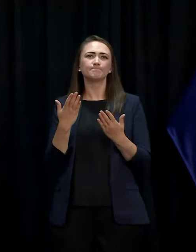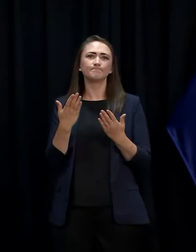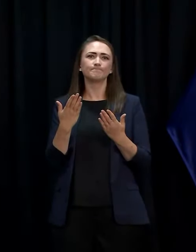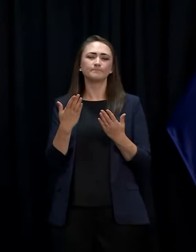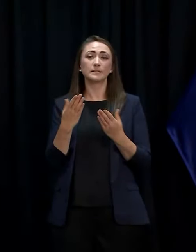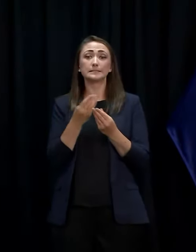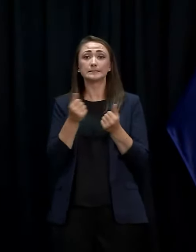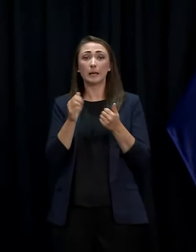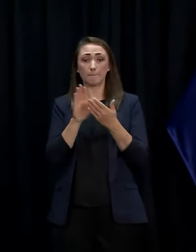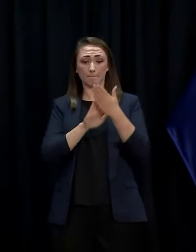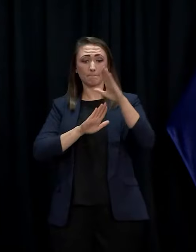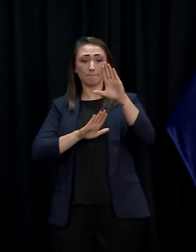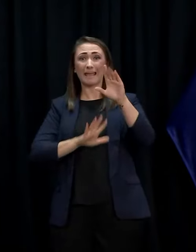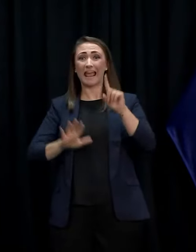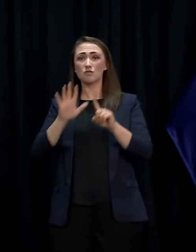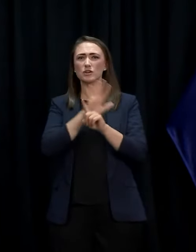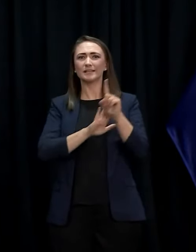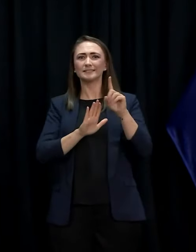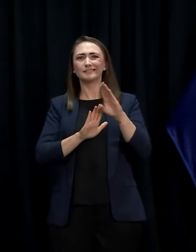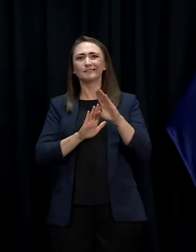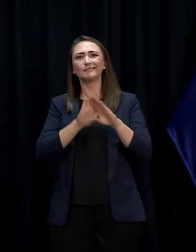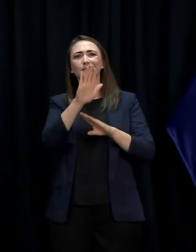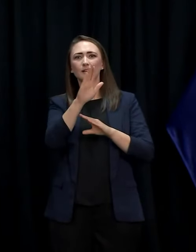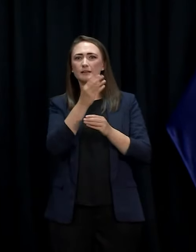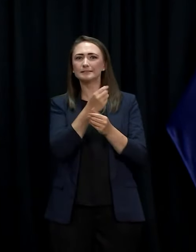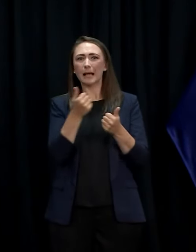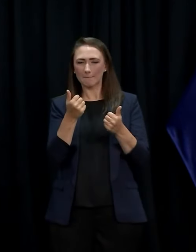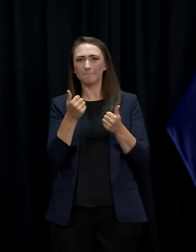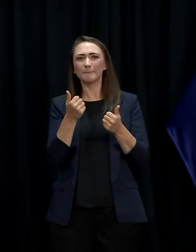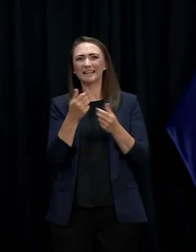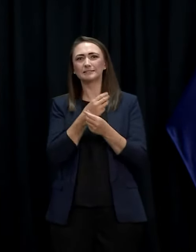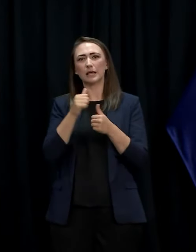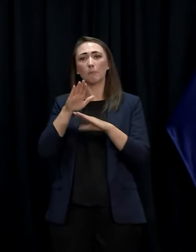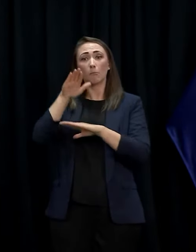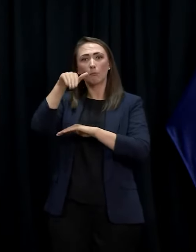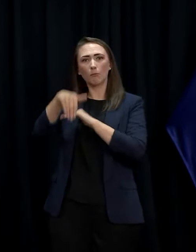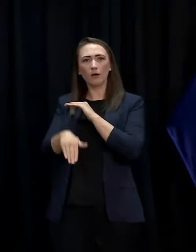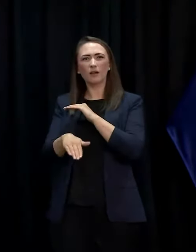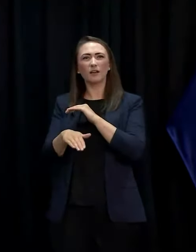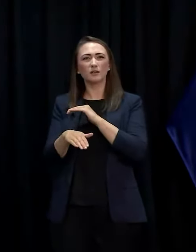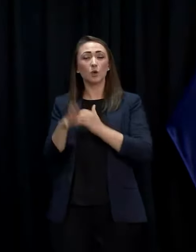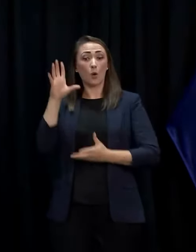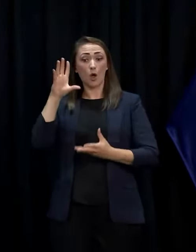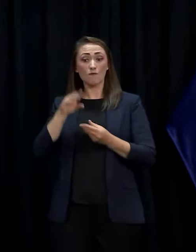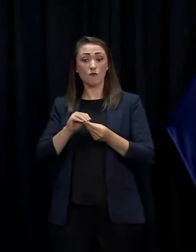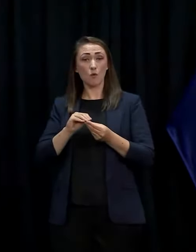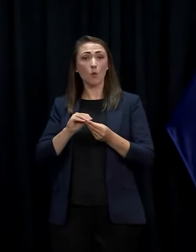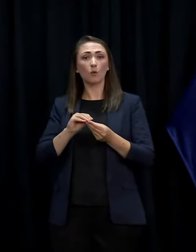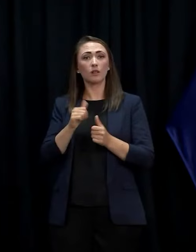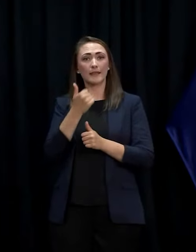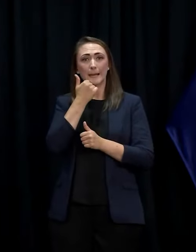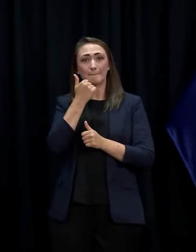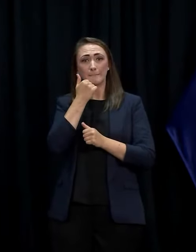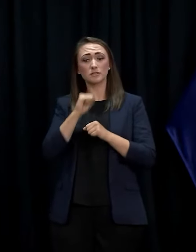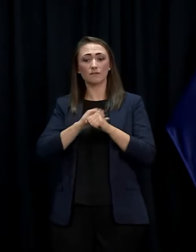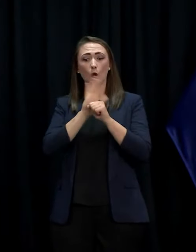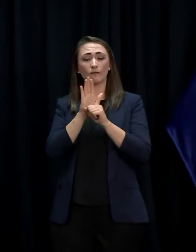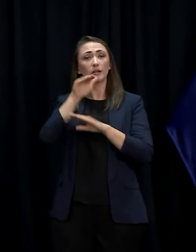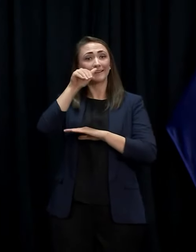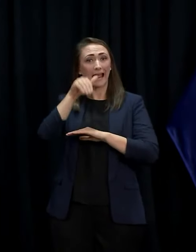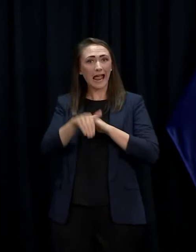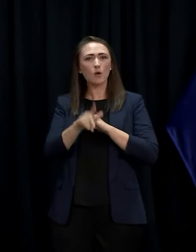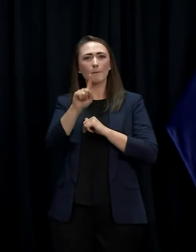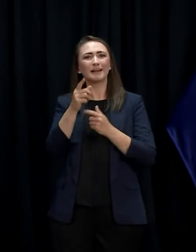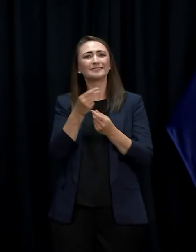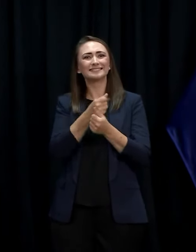some parts of the country who are still sort of on an upward trajectory. So while the overall numbers are trending down, there are still some parts of the country